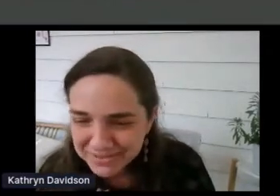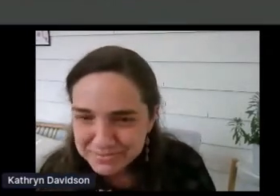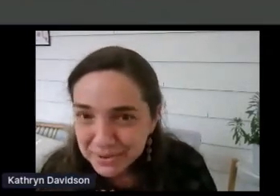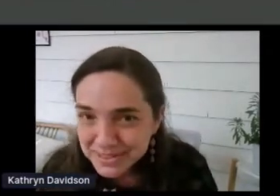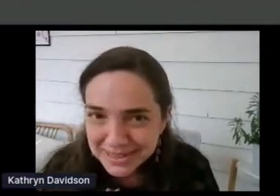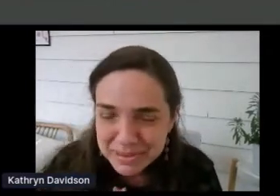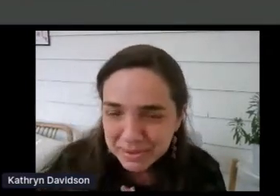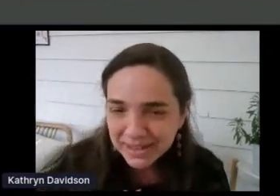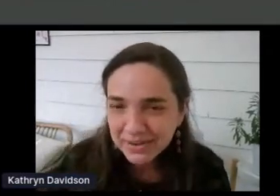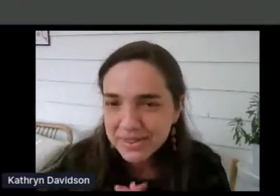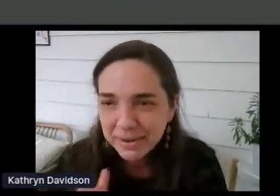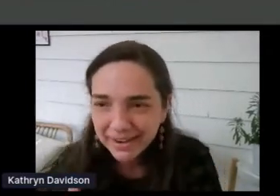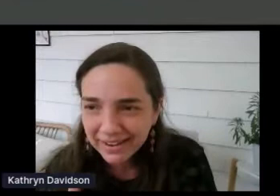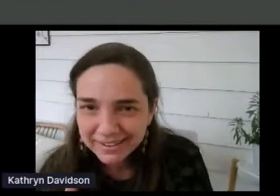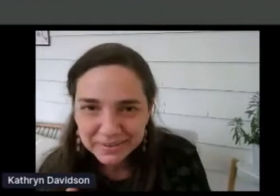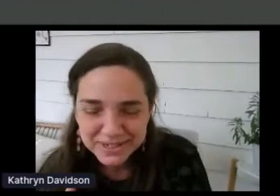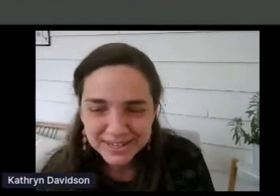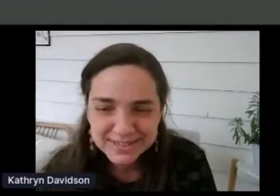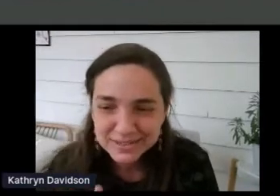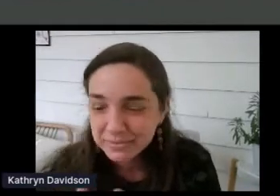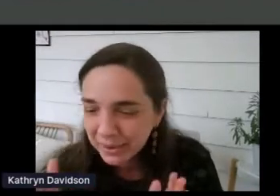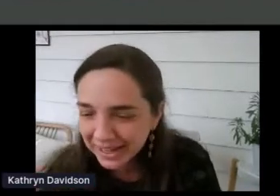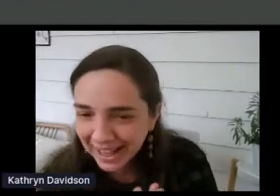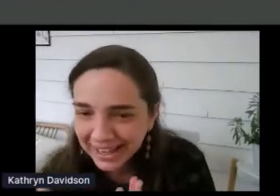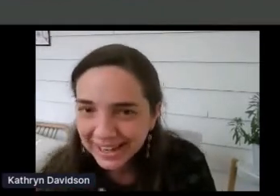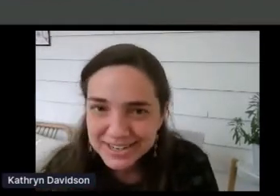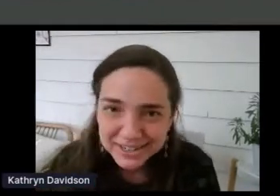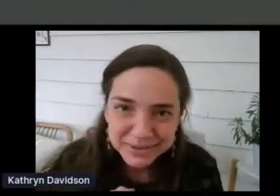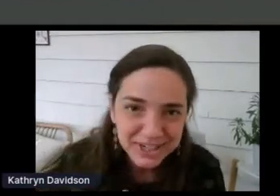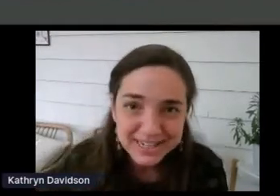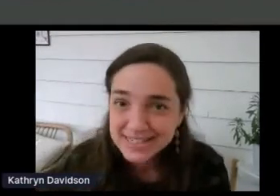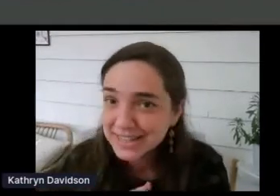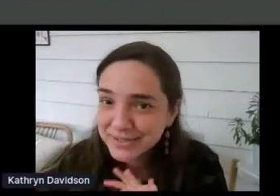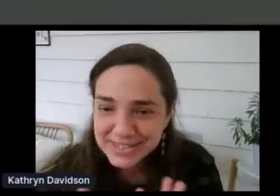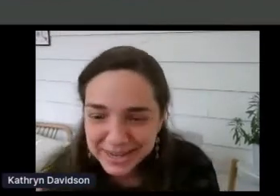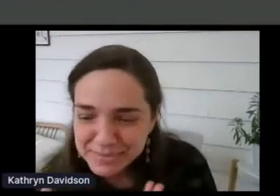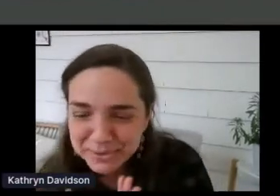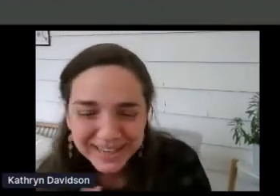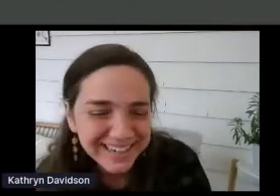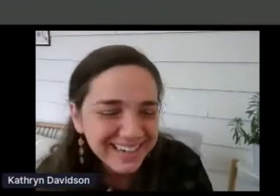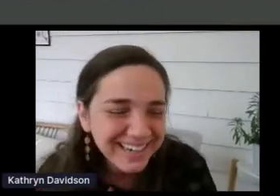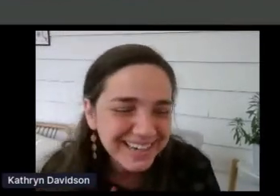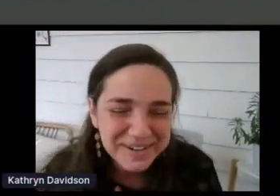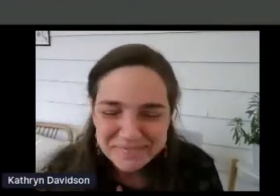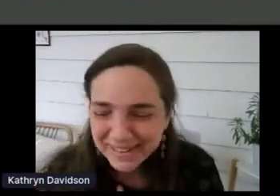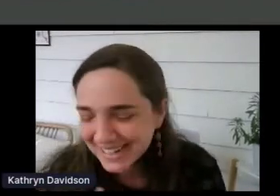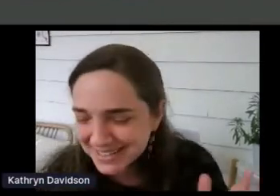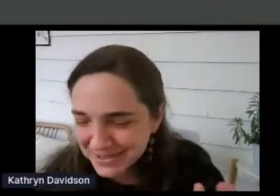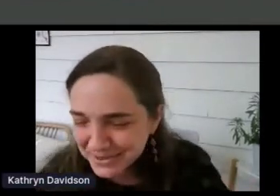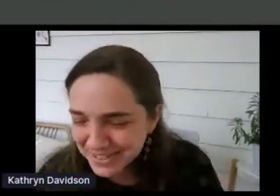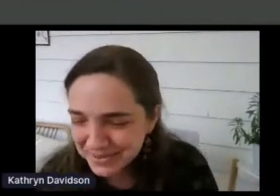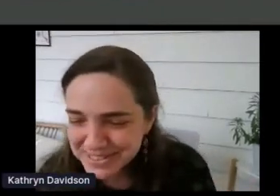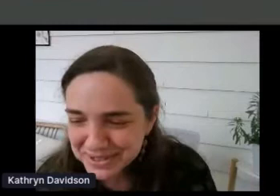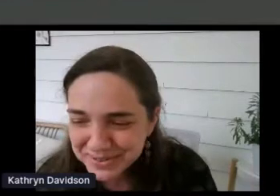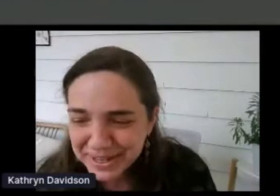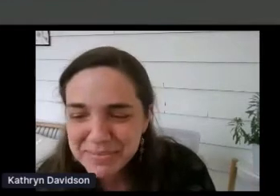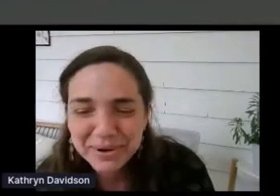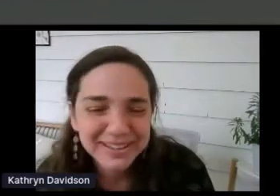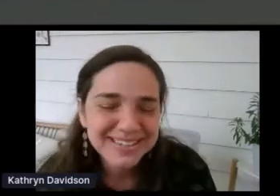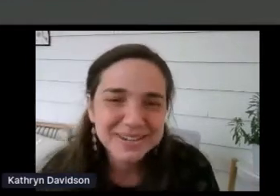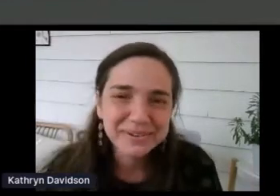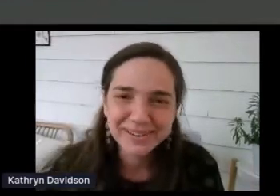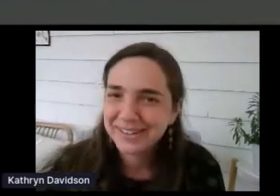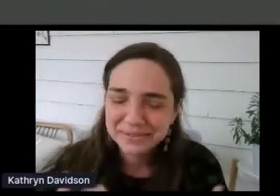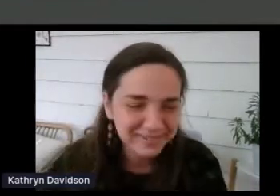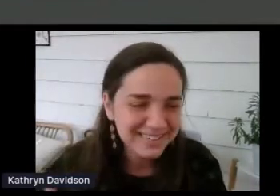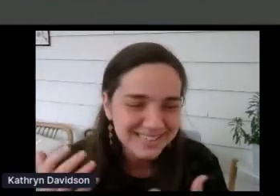we have mostly people in North America, in which case, good morning, and in Asia, in which case, thanks for staying up so late. And I guess also folks on the West Coast for getting up